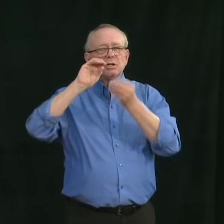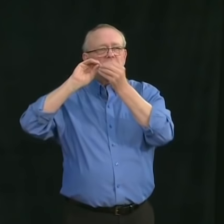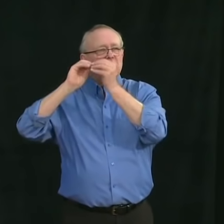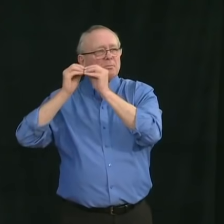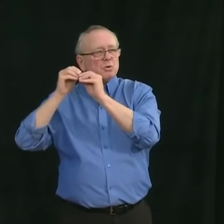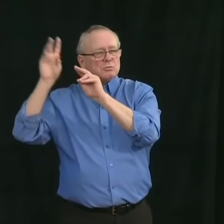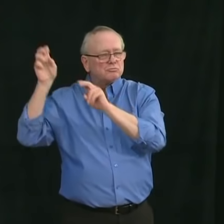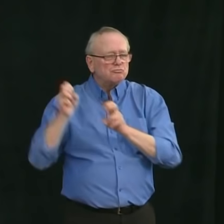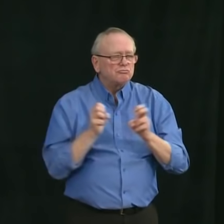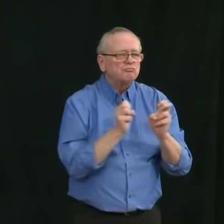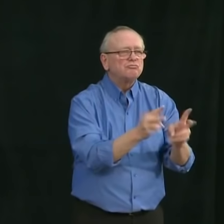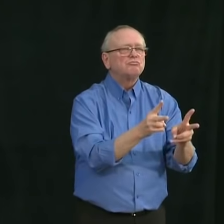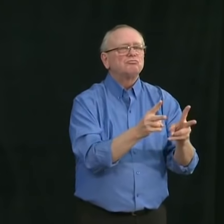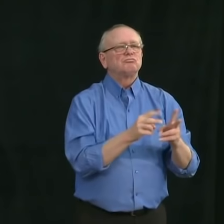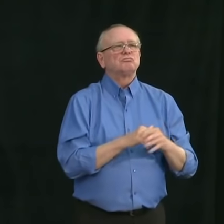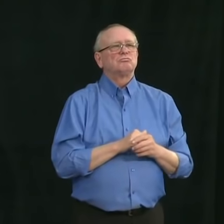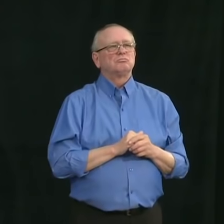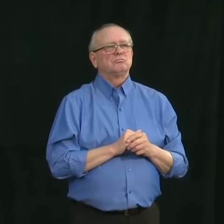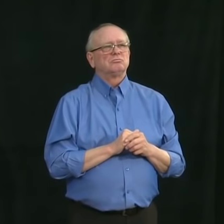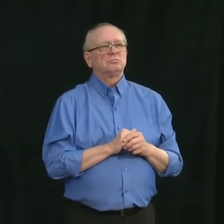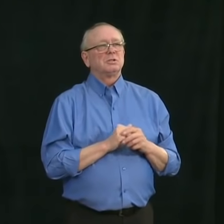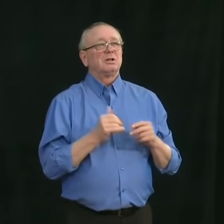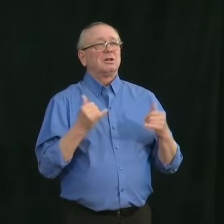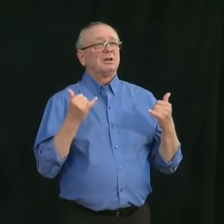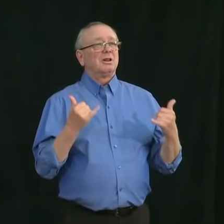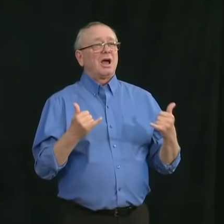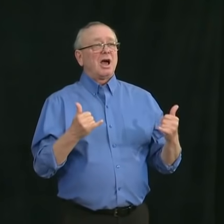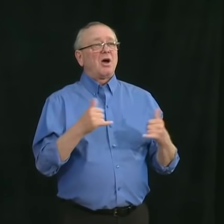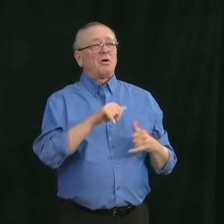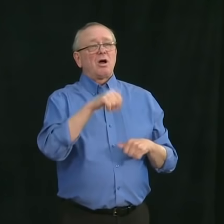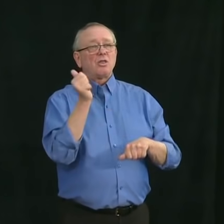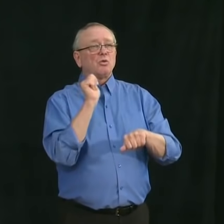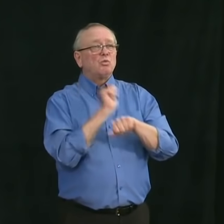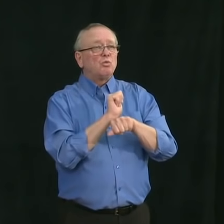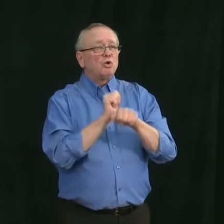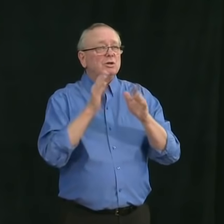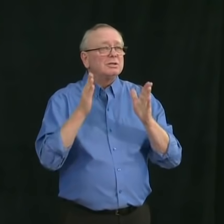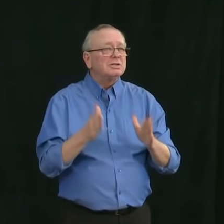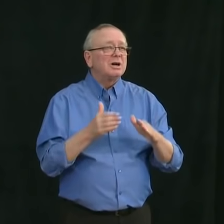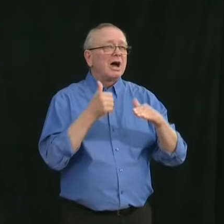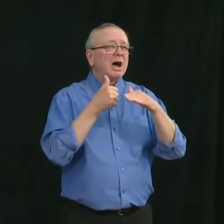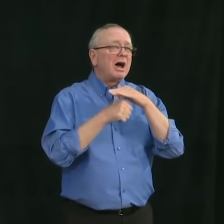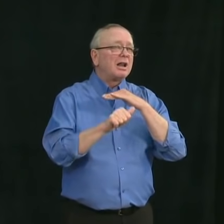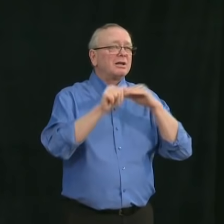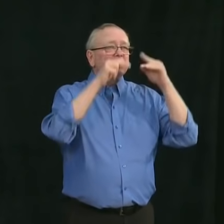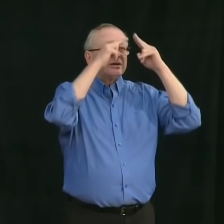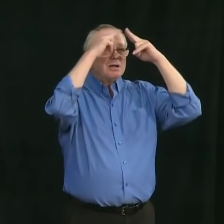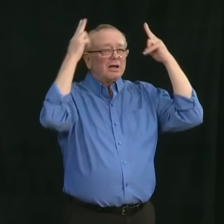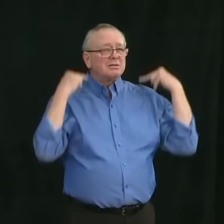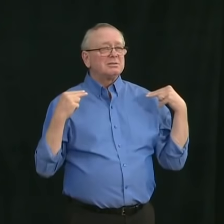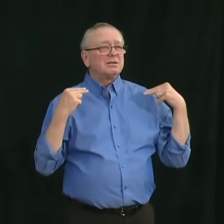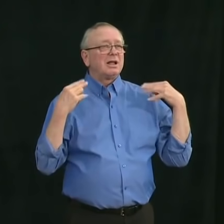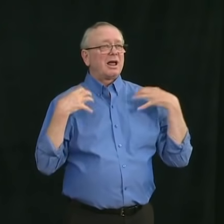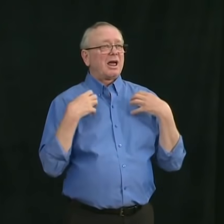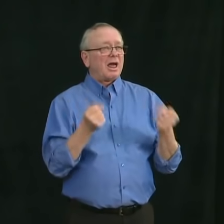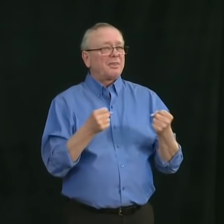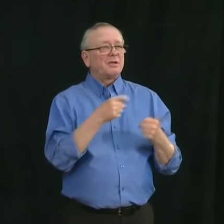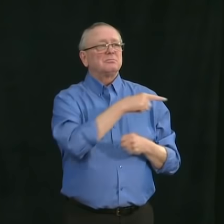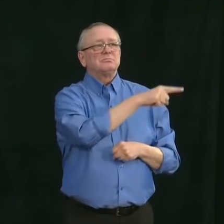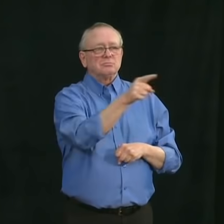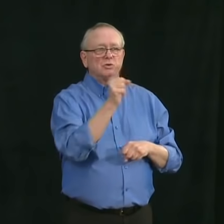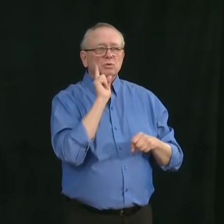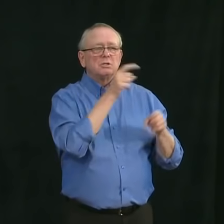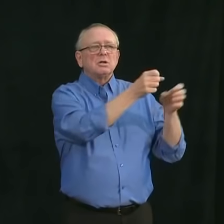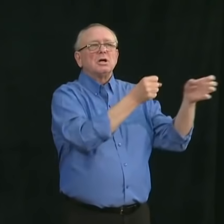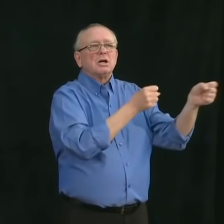workers, including those employed by Covenant Health, in the near future. We are doing this in the interests of transparency, and I